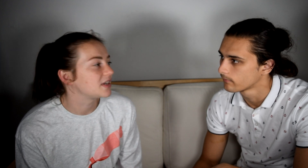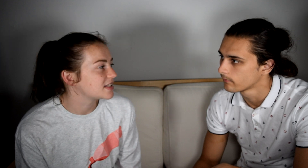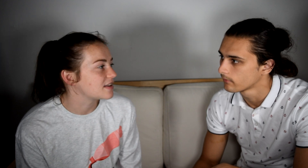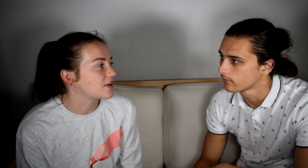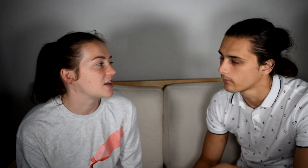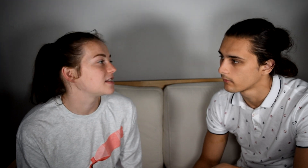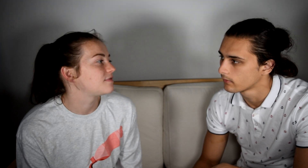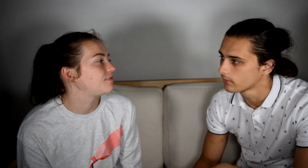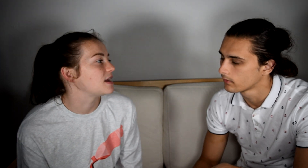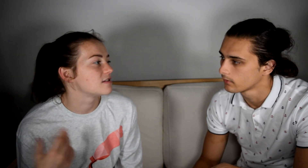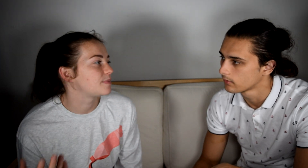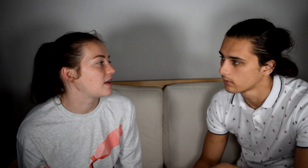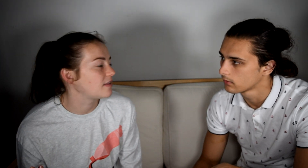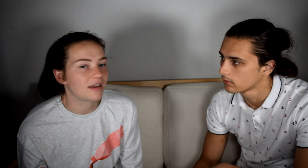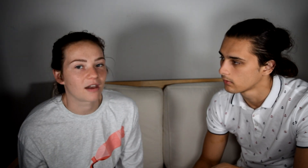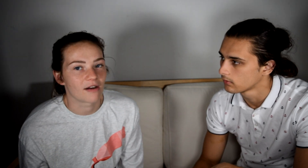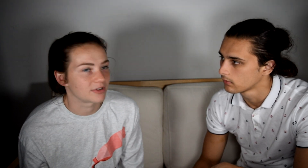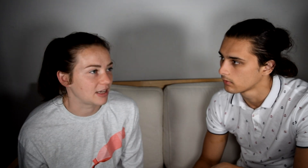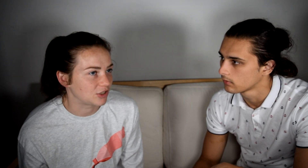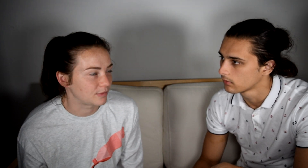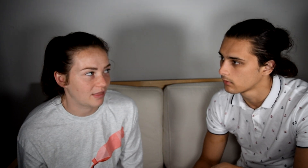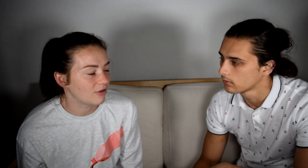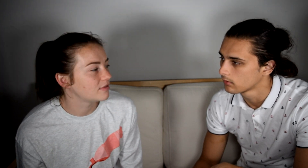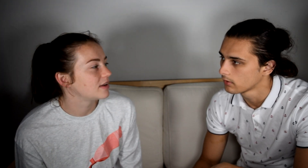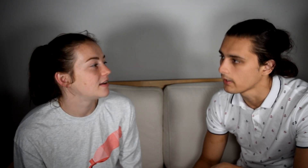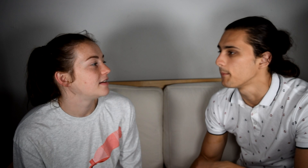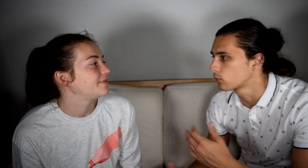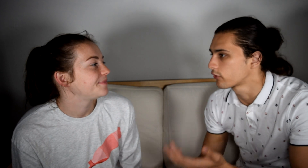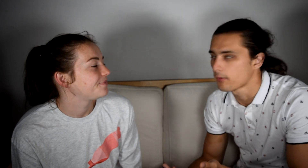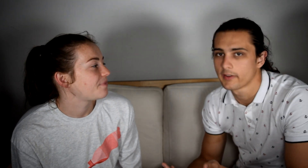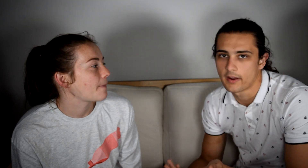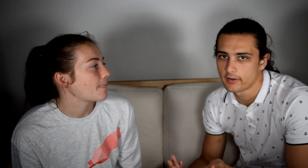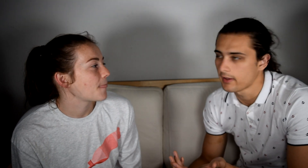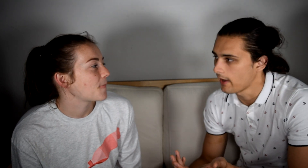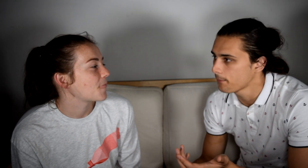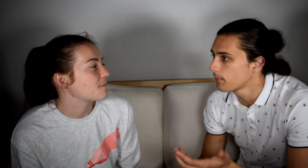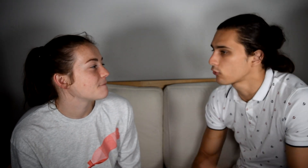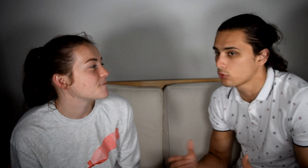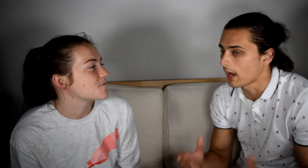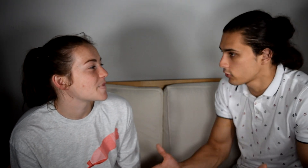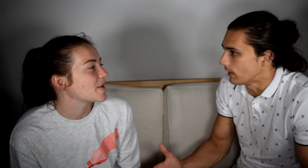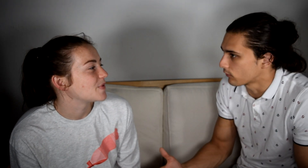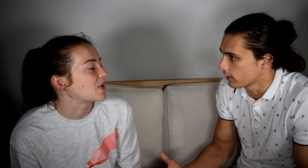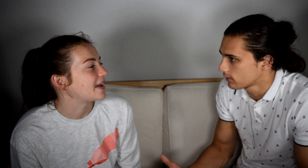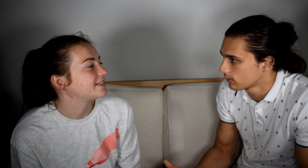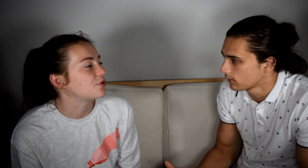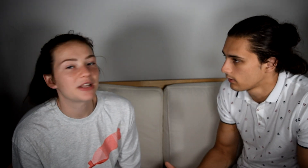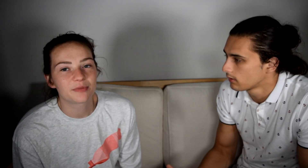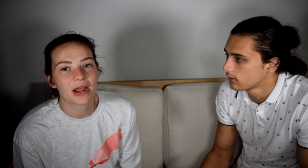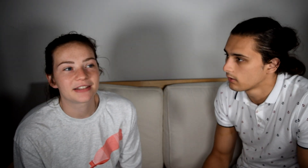is if they're gonna finger spell a conversation with you. Yeah, I mean, which is probably not gonna happen, but it's good to catch names, right? Right. So lots of practice.